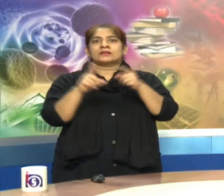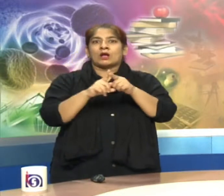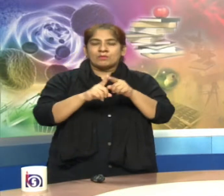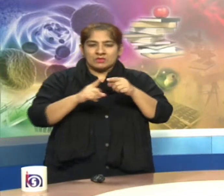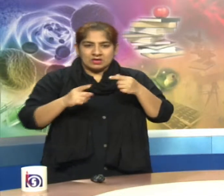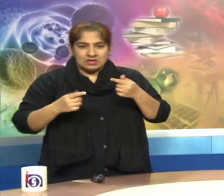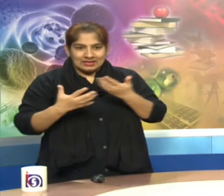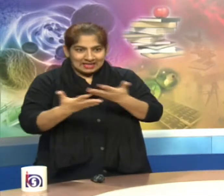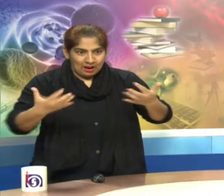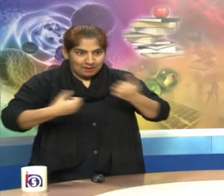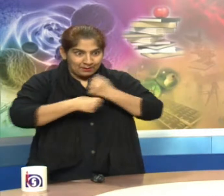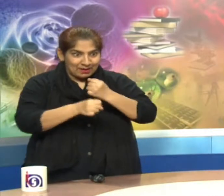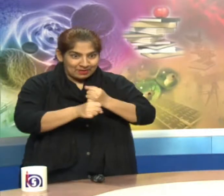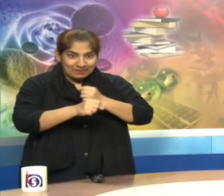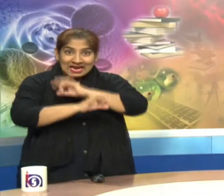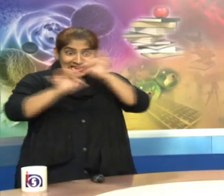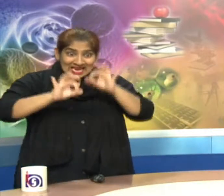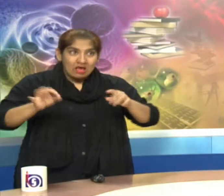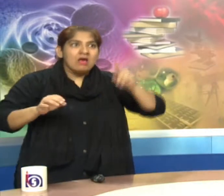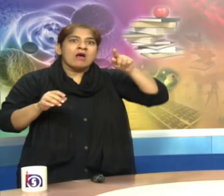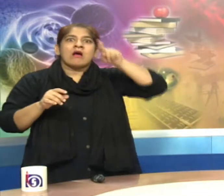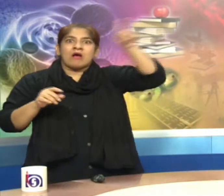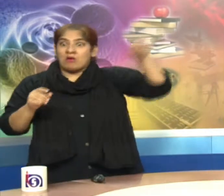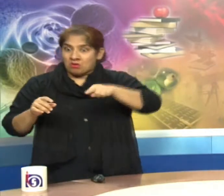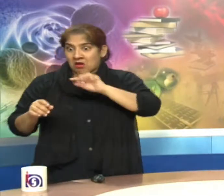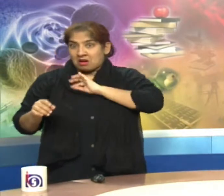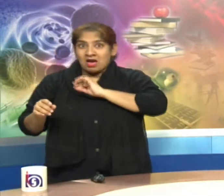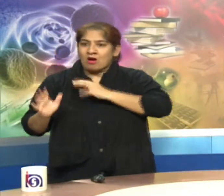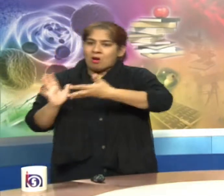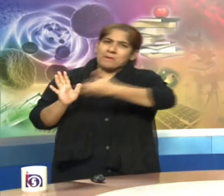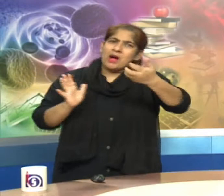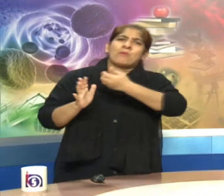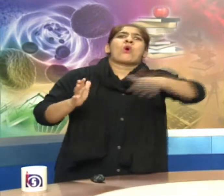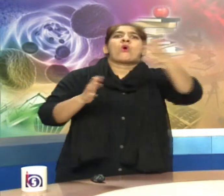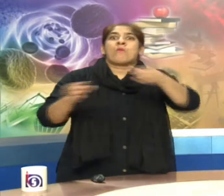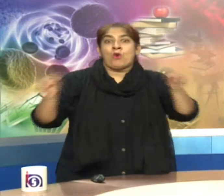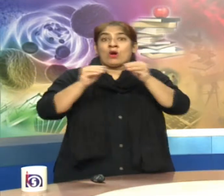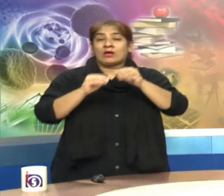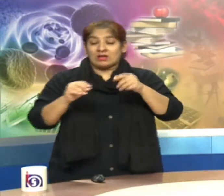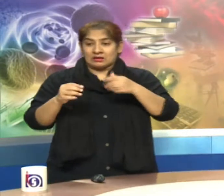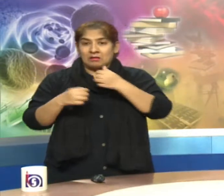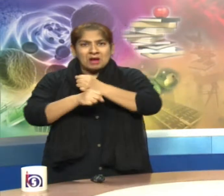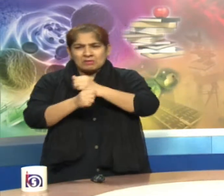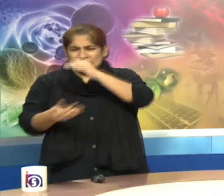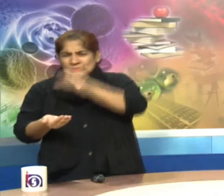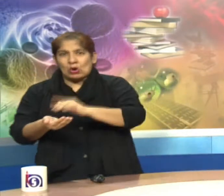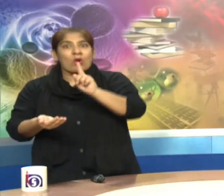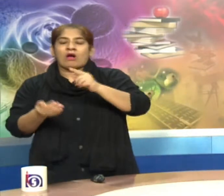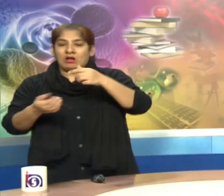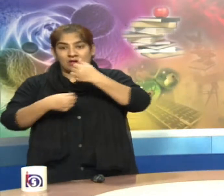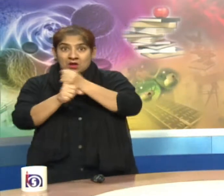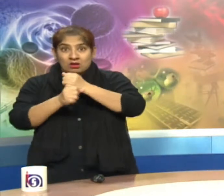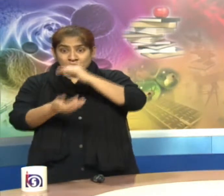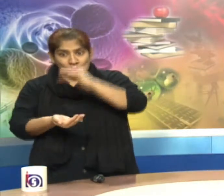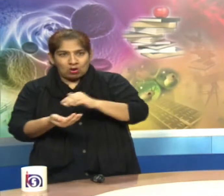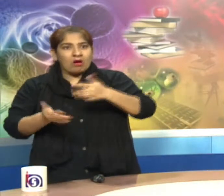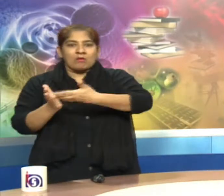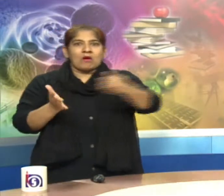The third objective of advertising is to maintain